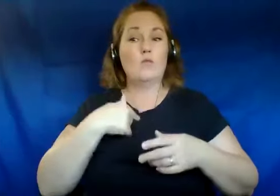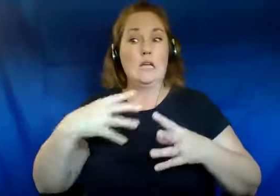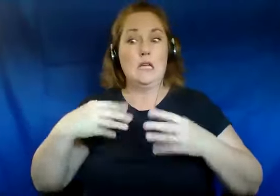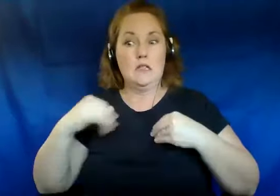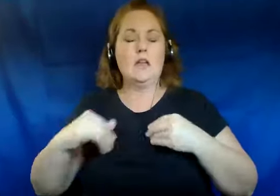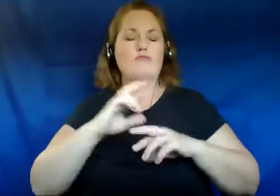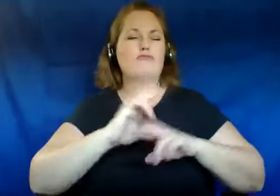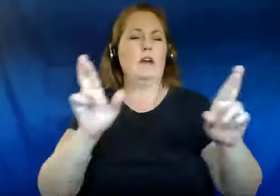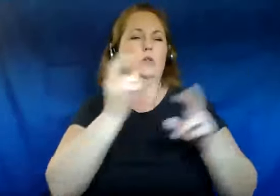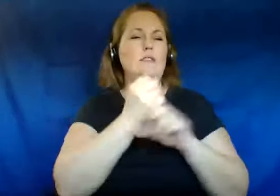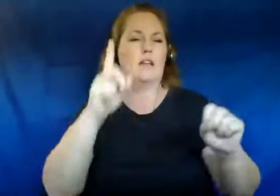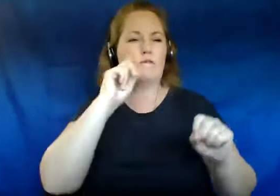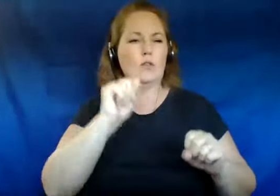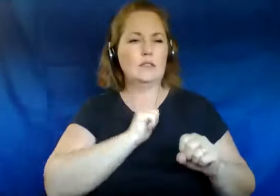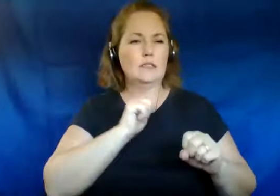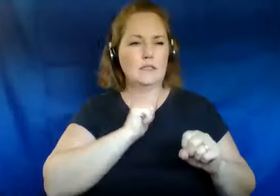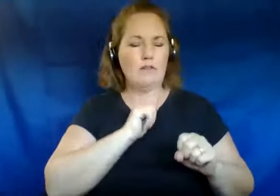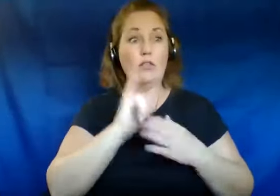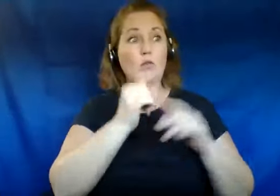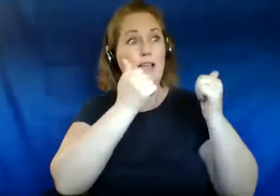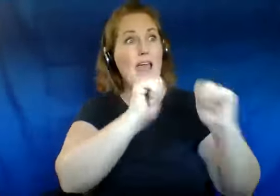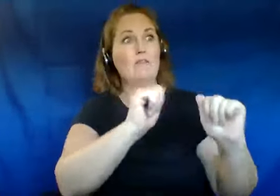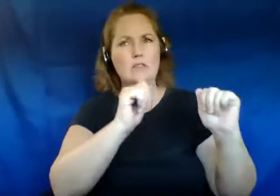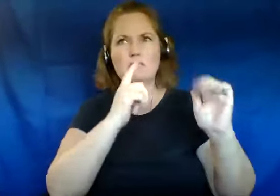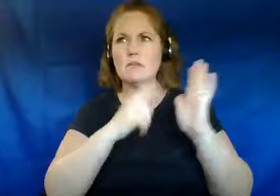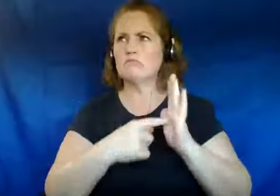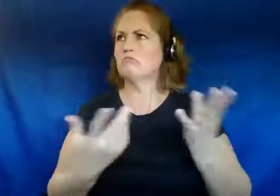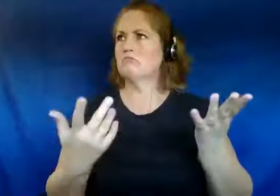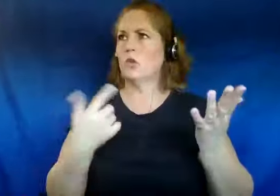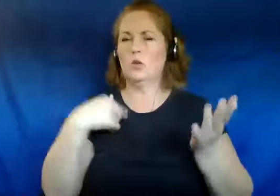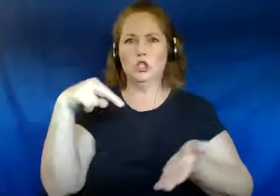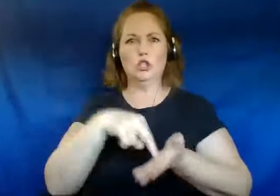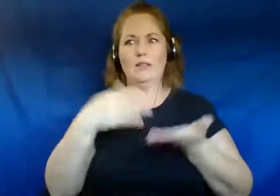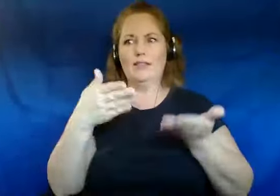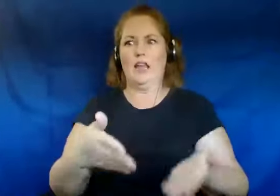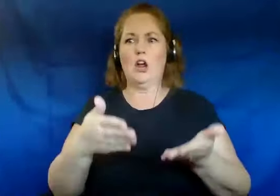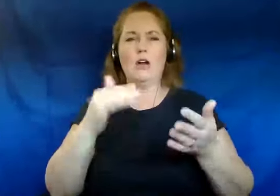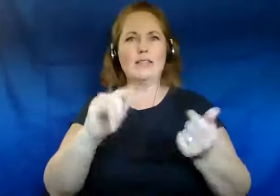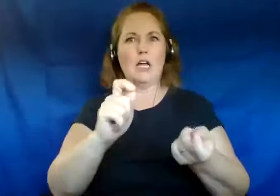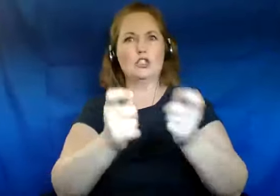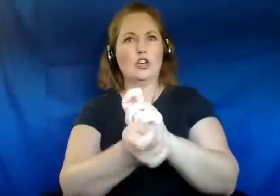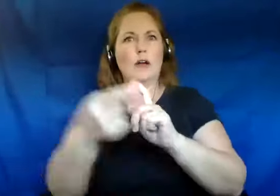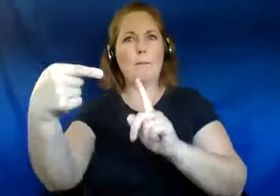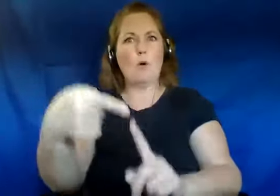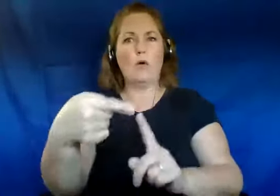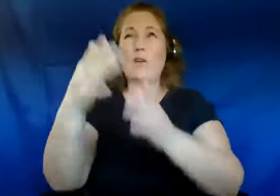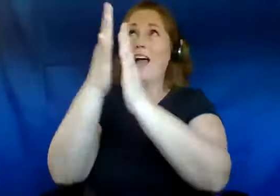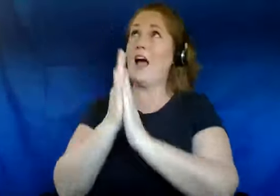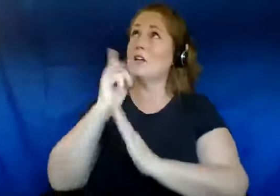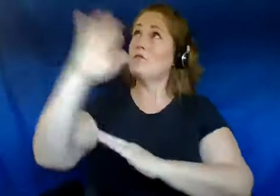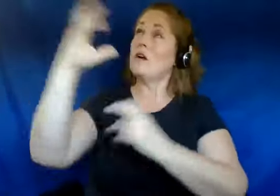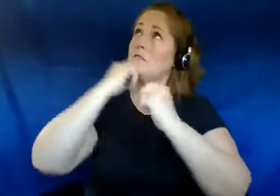half measures availed us nothing. We stood at the turning point. We ask his protection and care